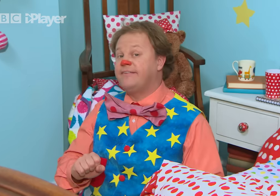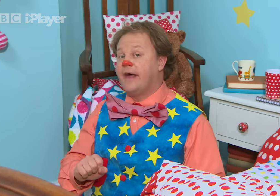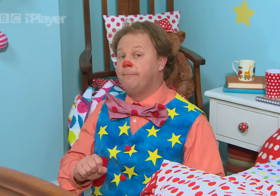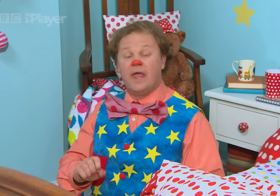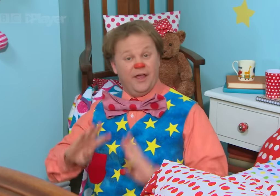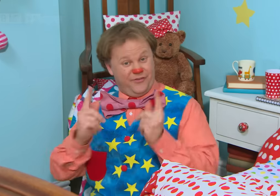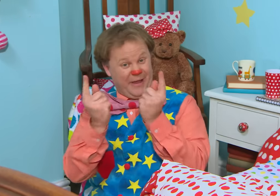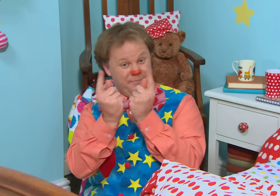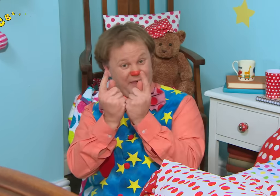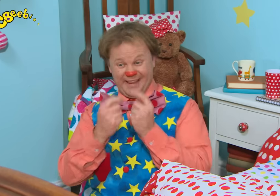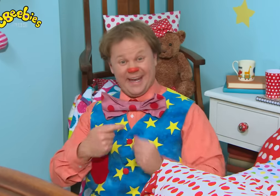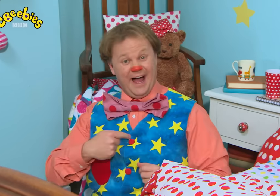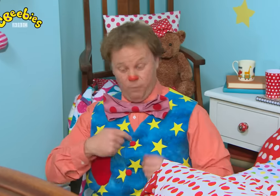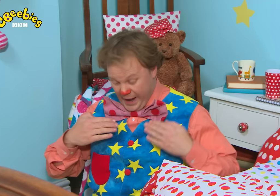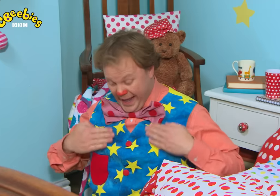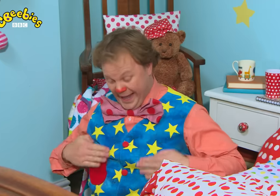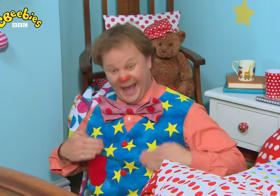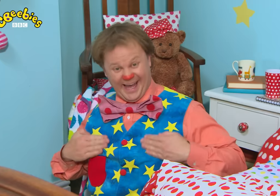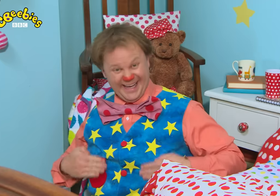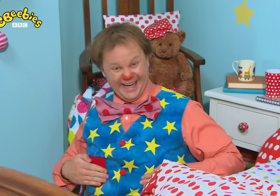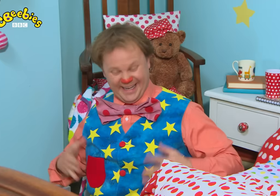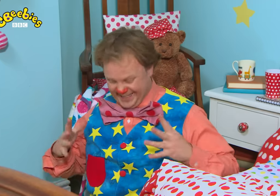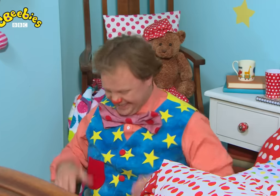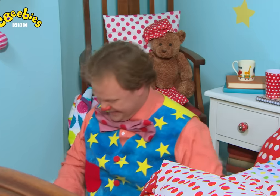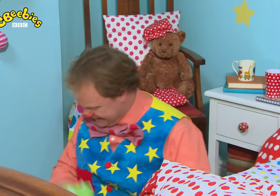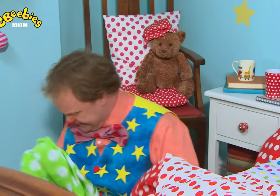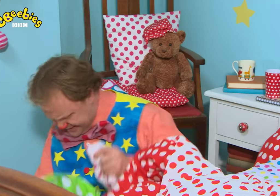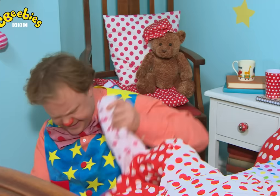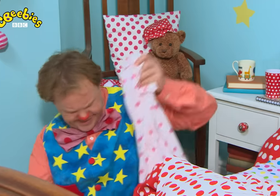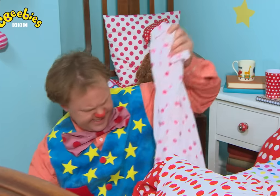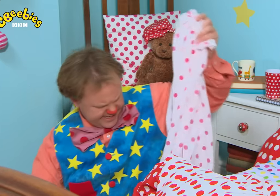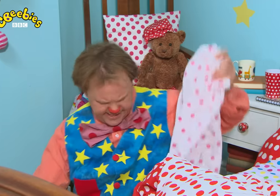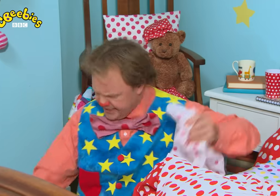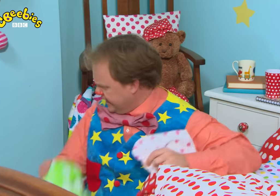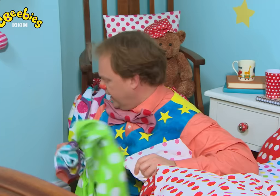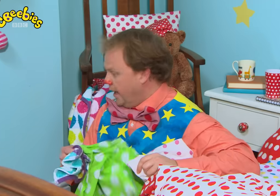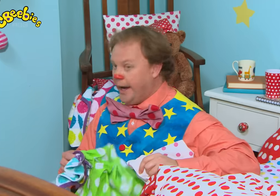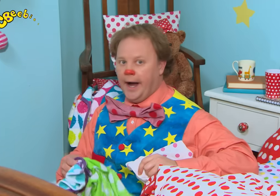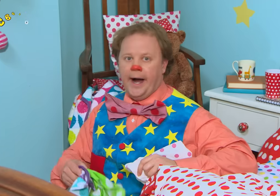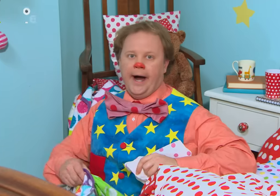It's something that I wear. Have you lost your hat, Mr. Tumble? Oh,